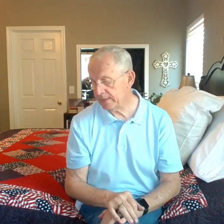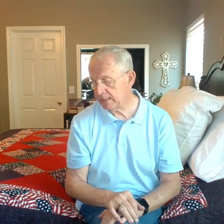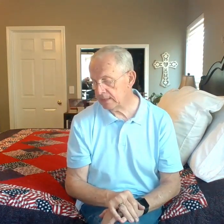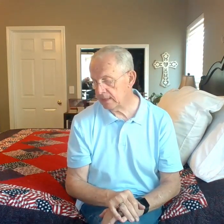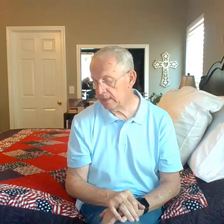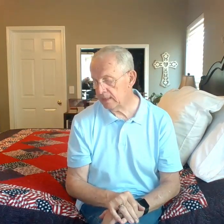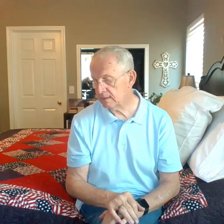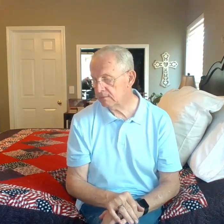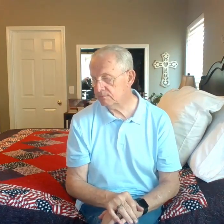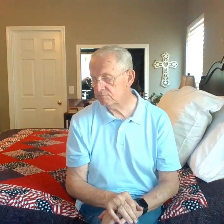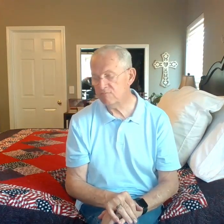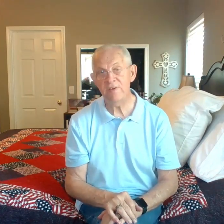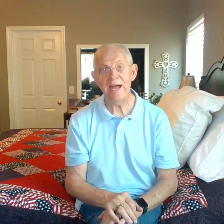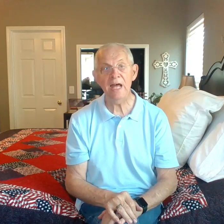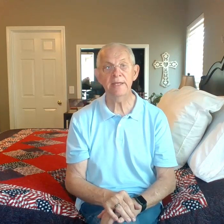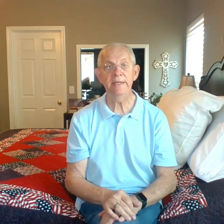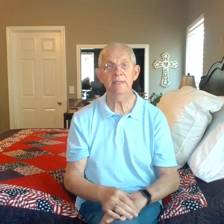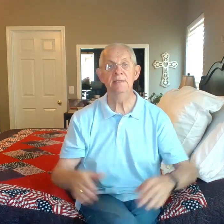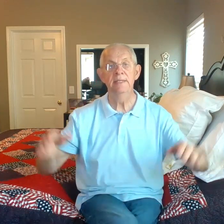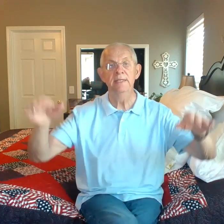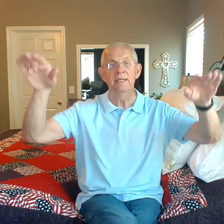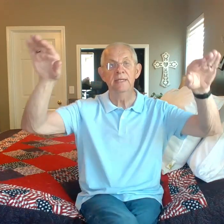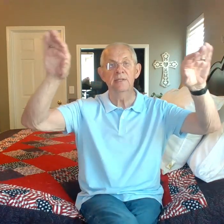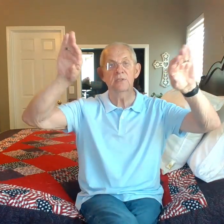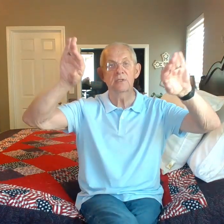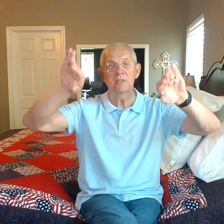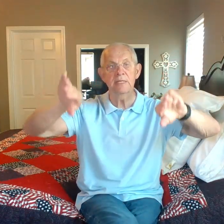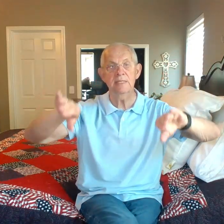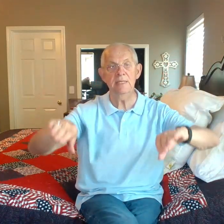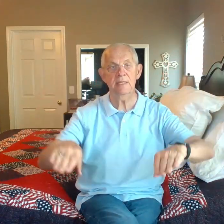then valley is like this,